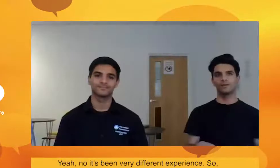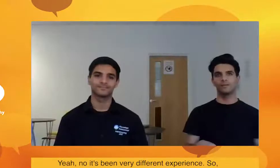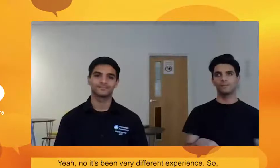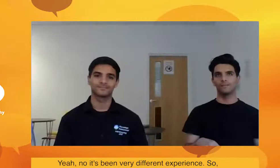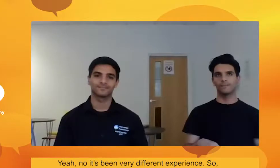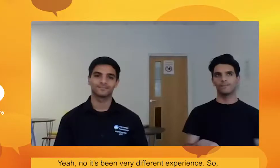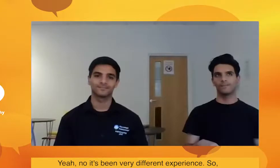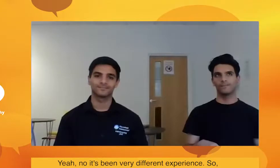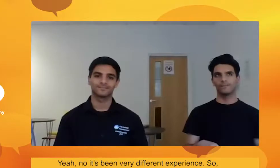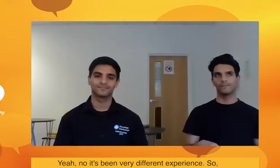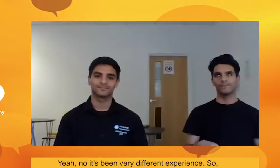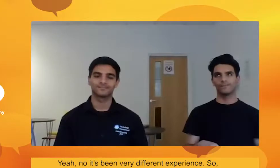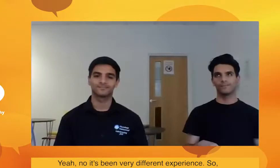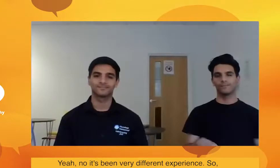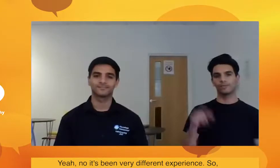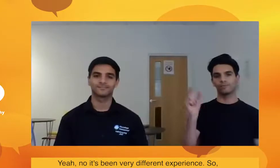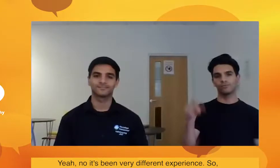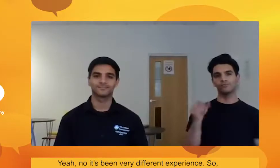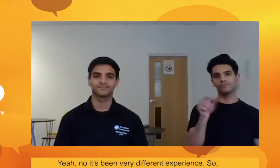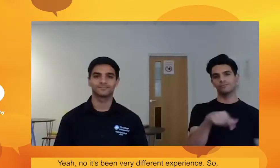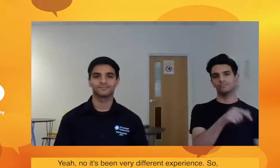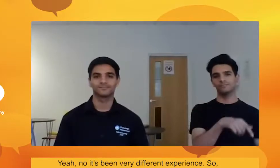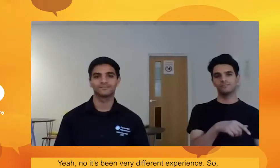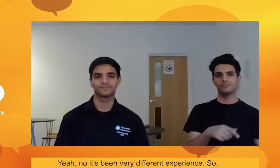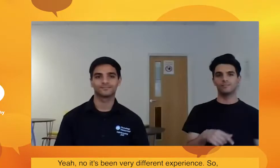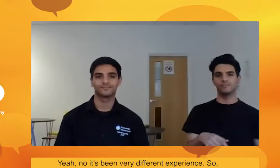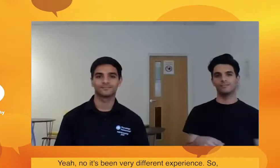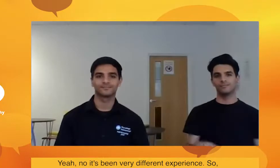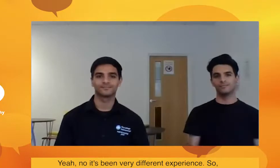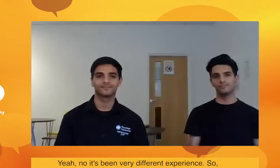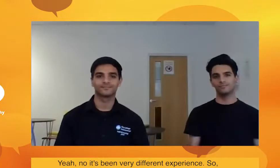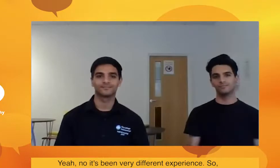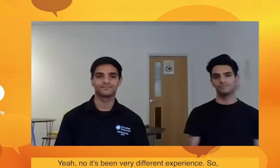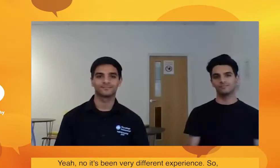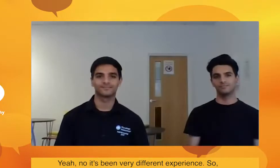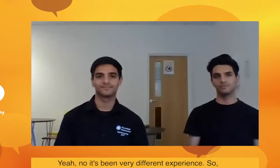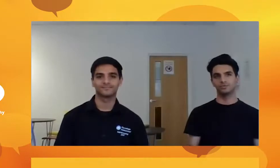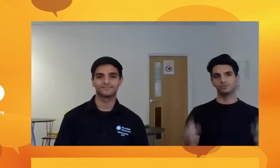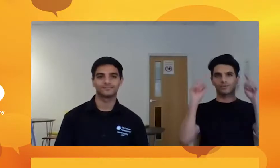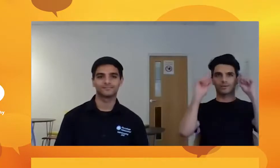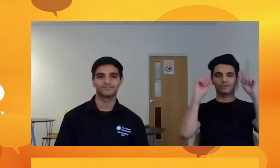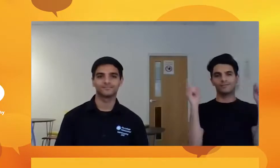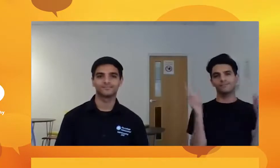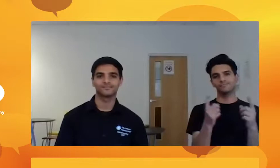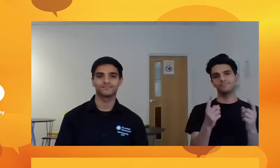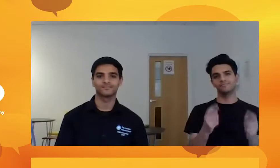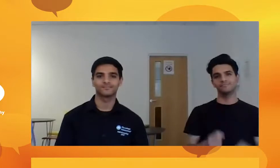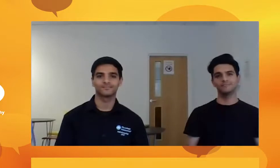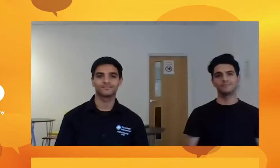Yeah, no, it's been very different experience. So a lot of the students here